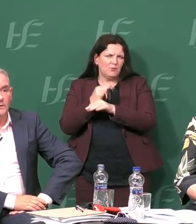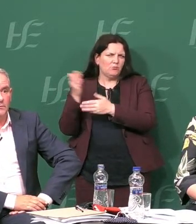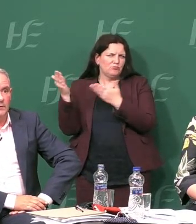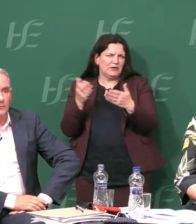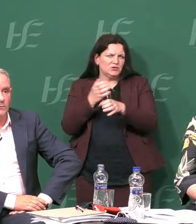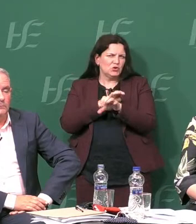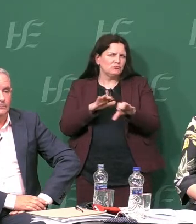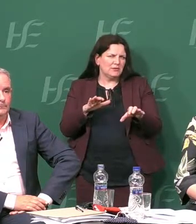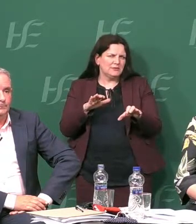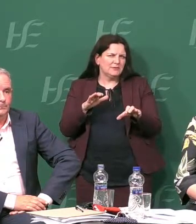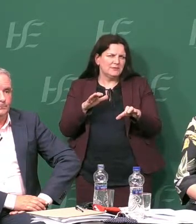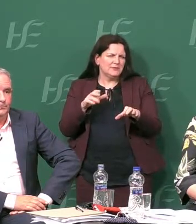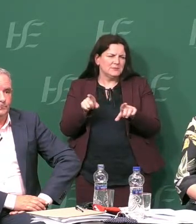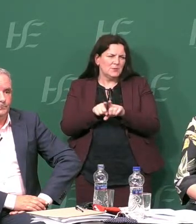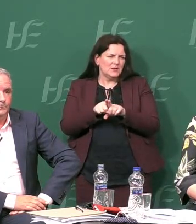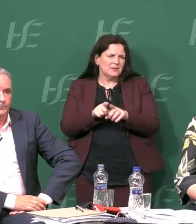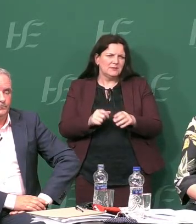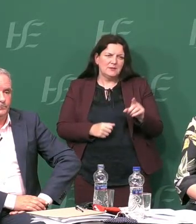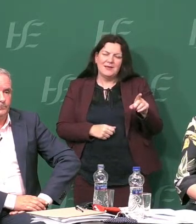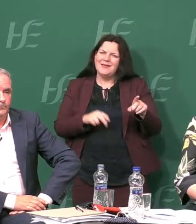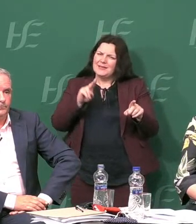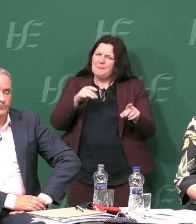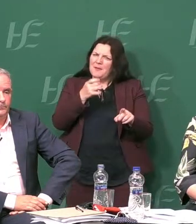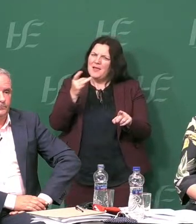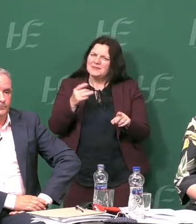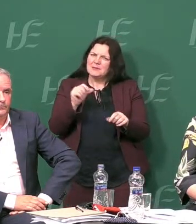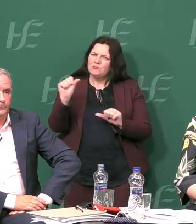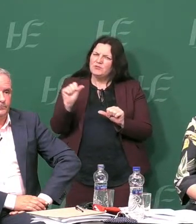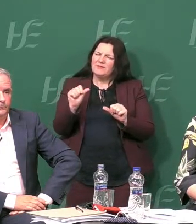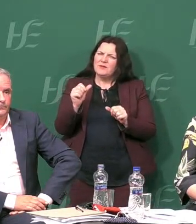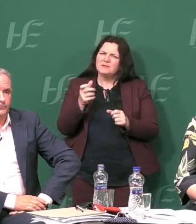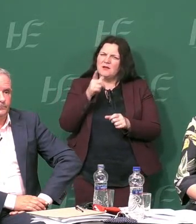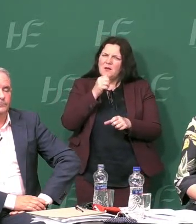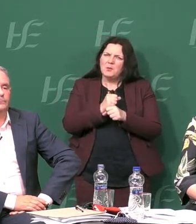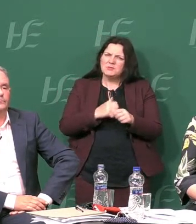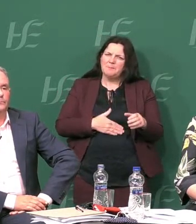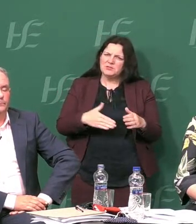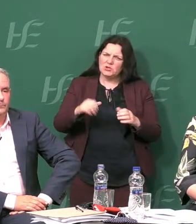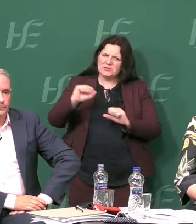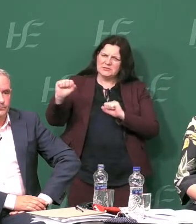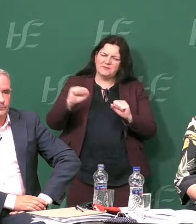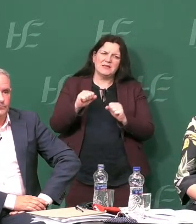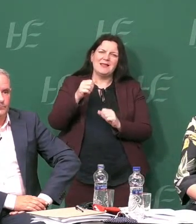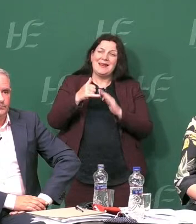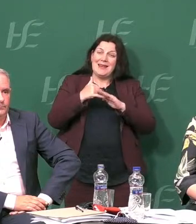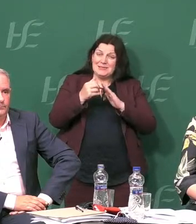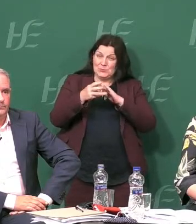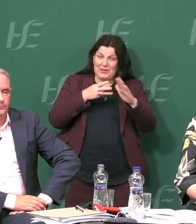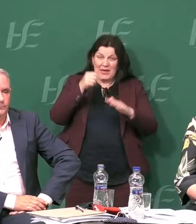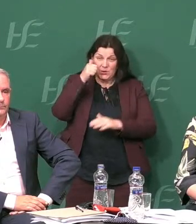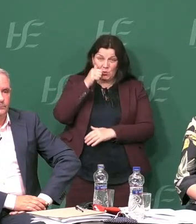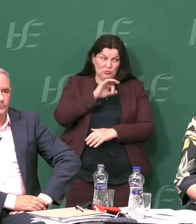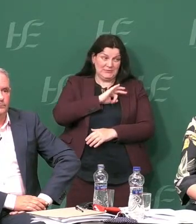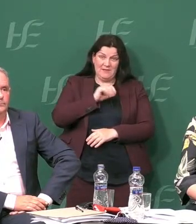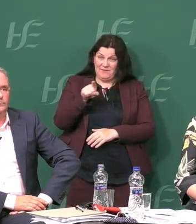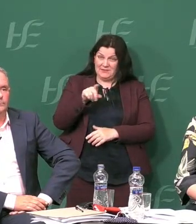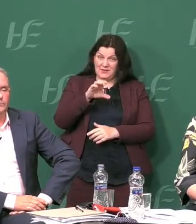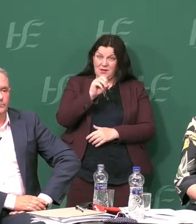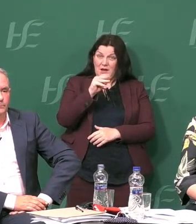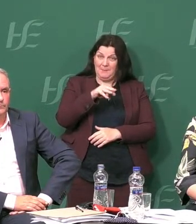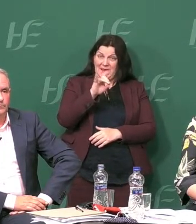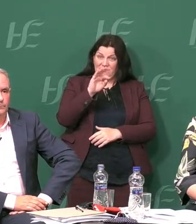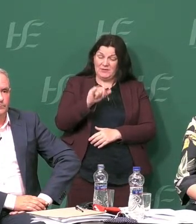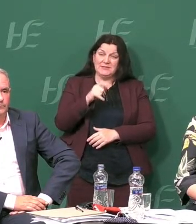into the vaccination centres too. Can I just ask you briefly about maternity services? Last week, I think yourself and Colm Henry were saying that,